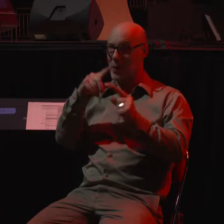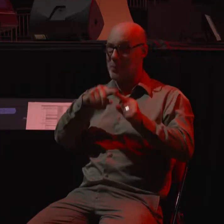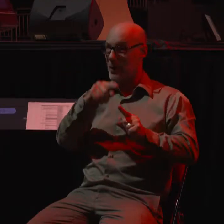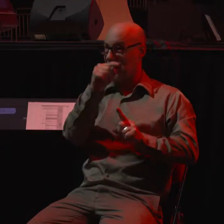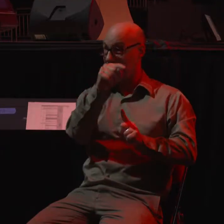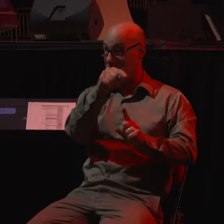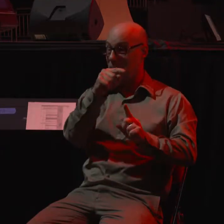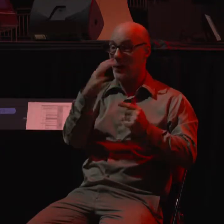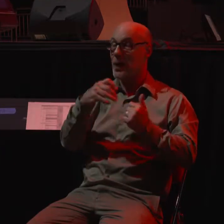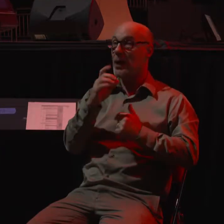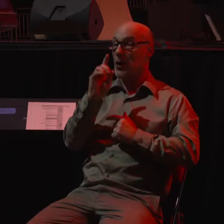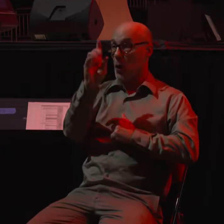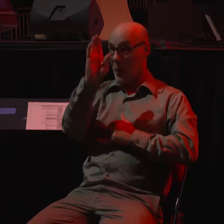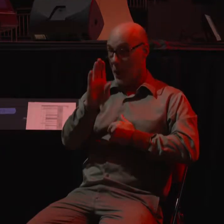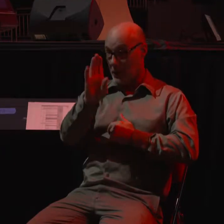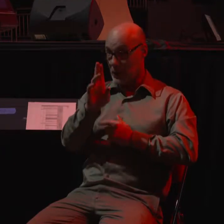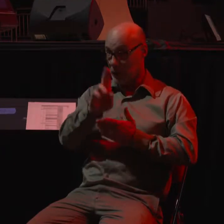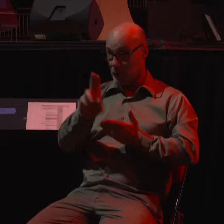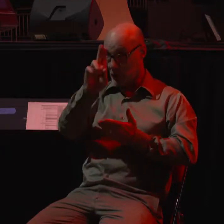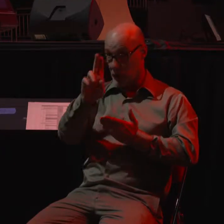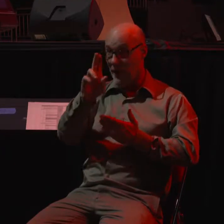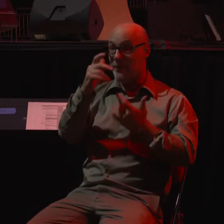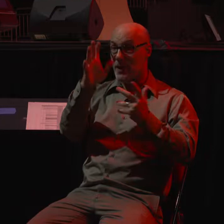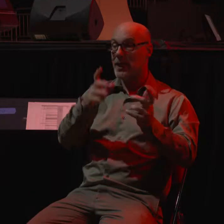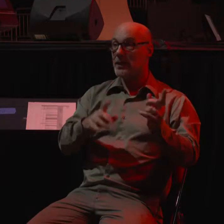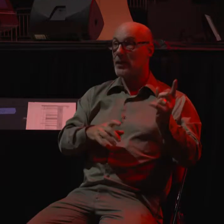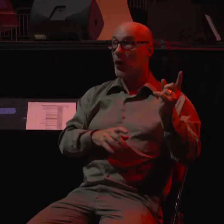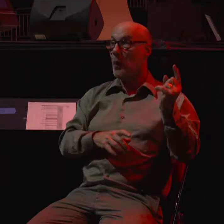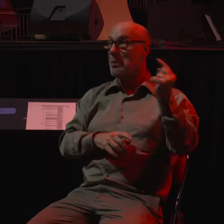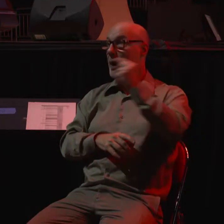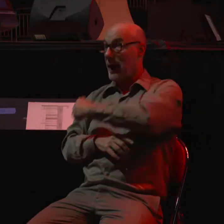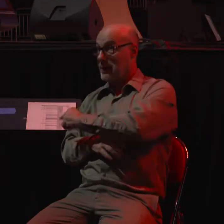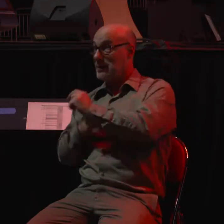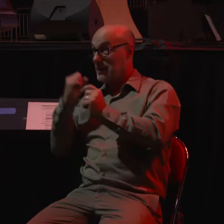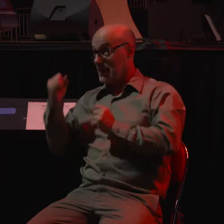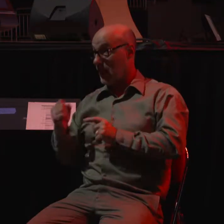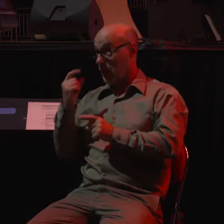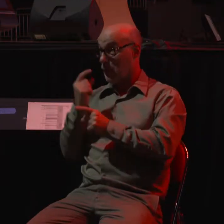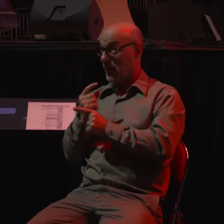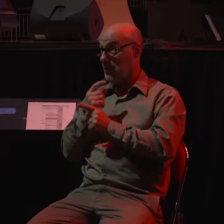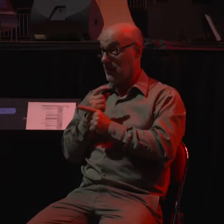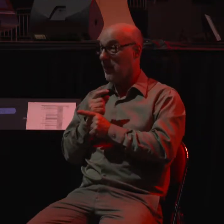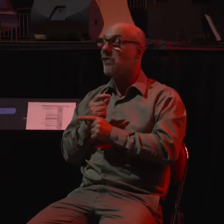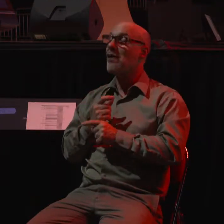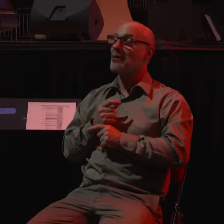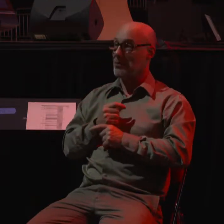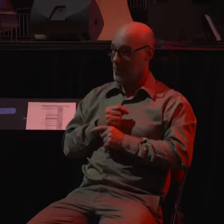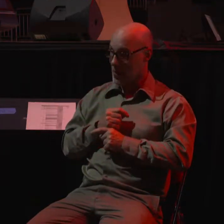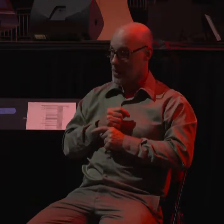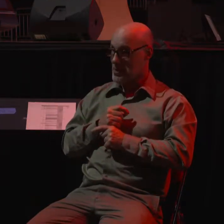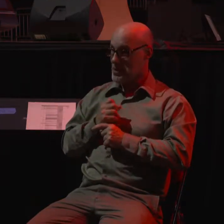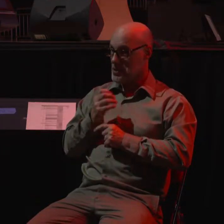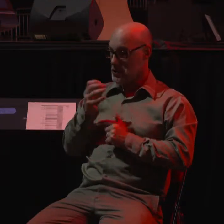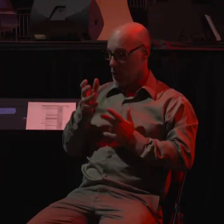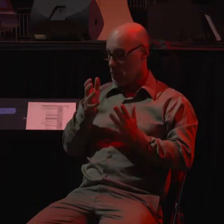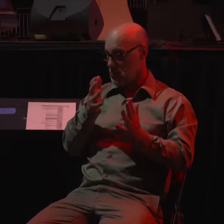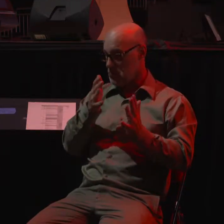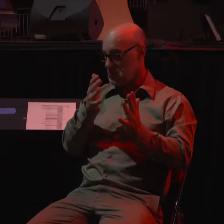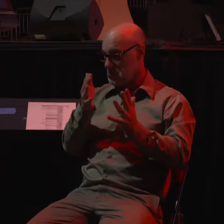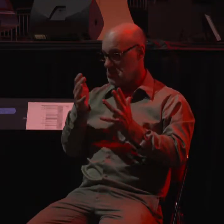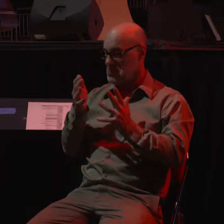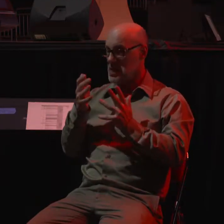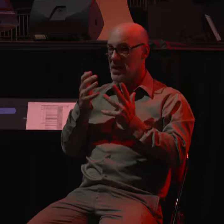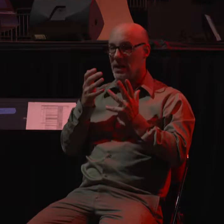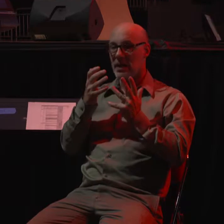PhD at Boston. Boston University. Then comes back south. Well, that's right. His final years of